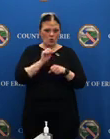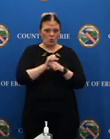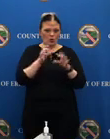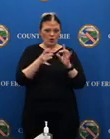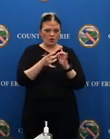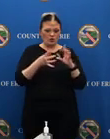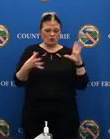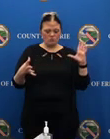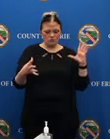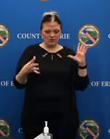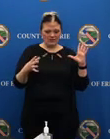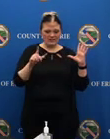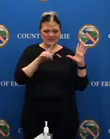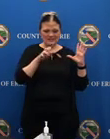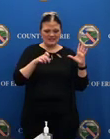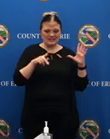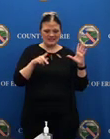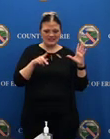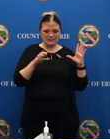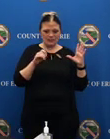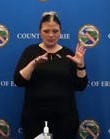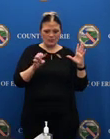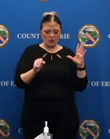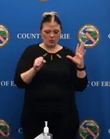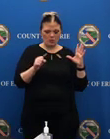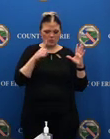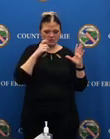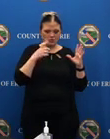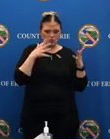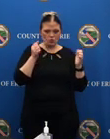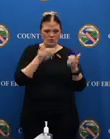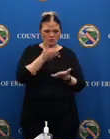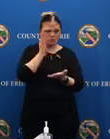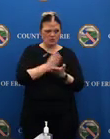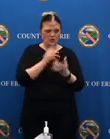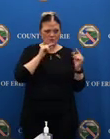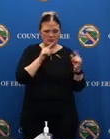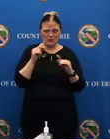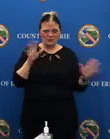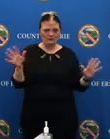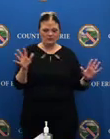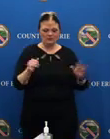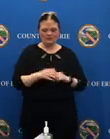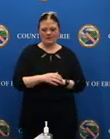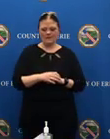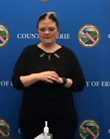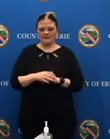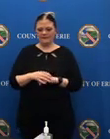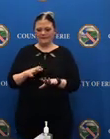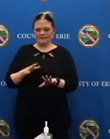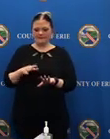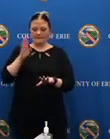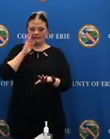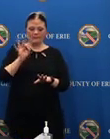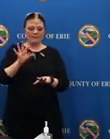dispel rumors, or is it actually necessary in your opinion? Go ahead. Well, I'll note